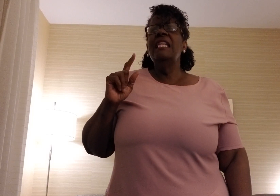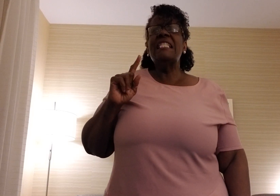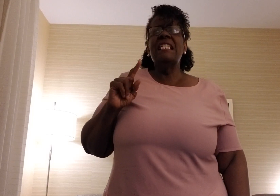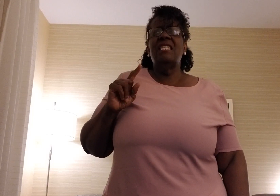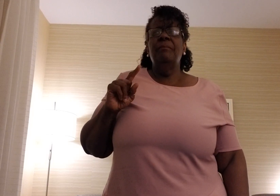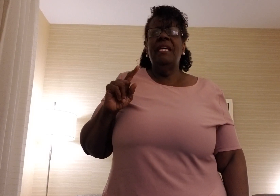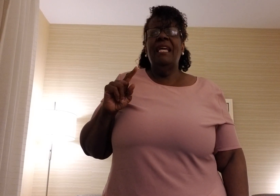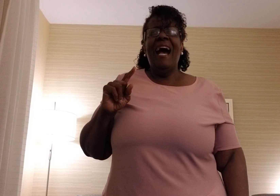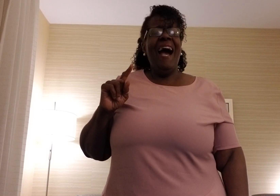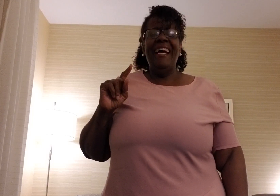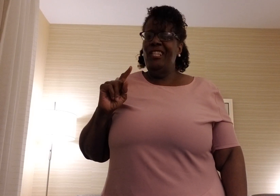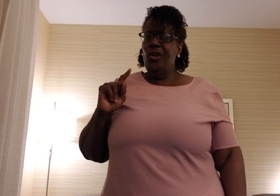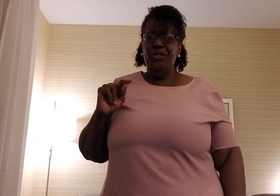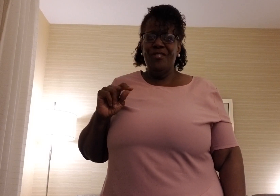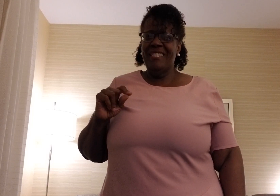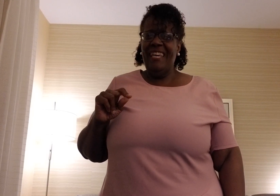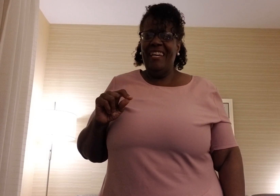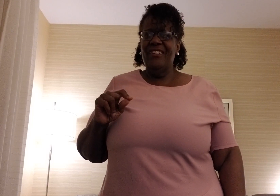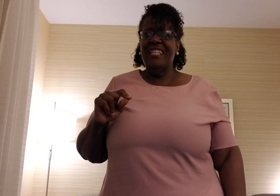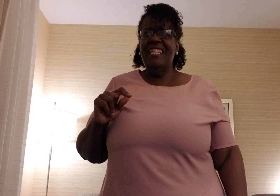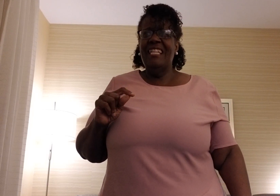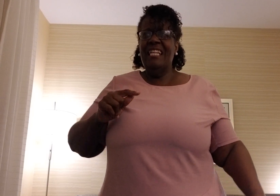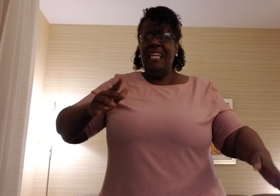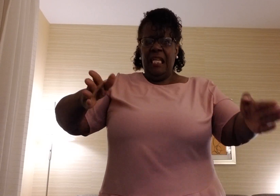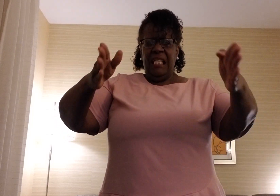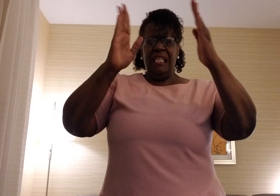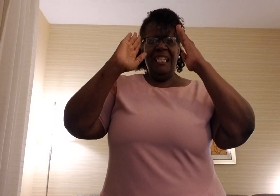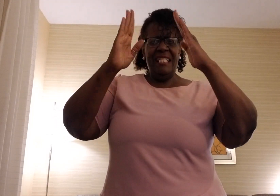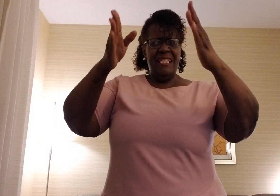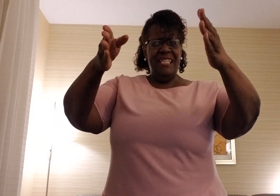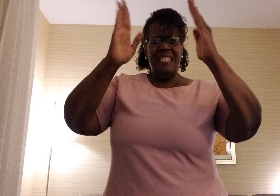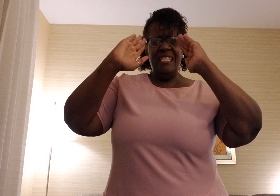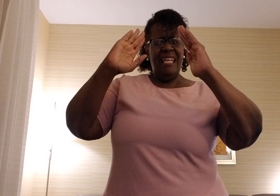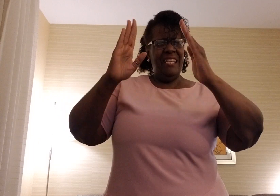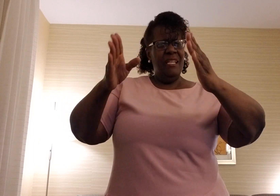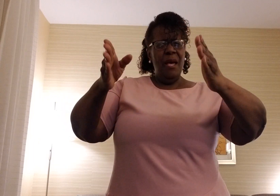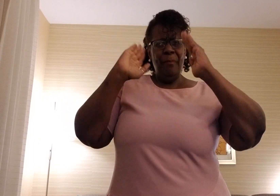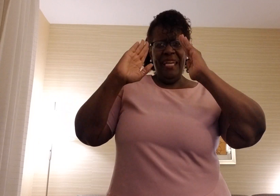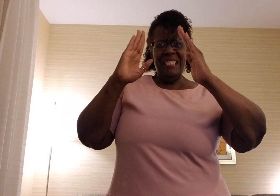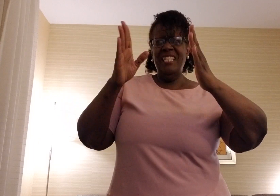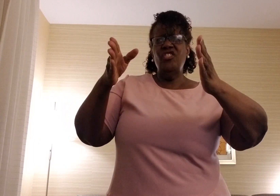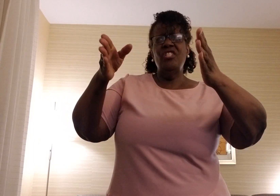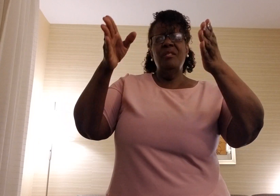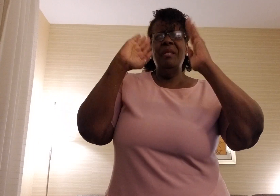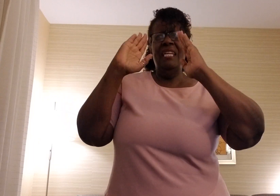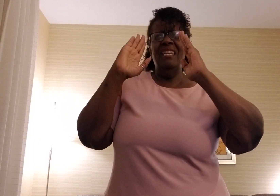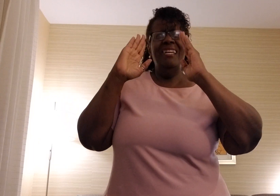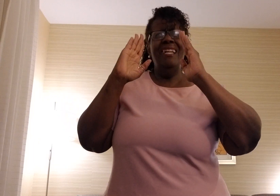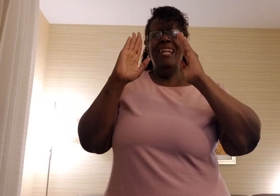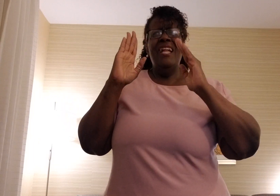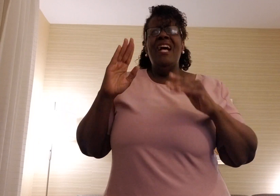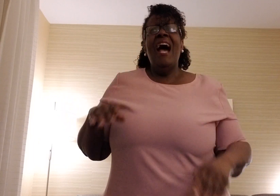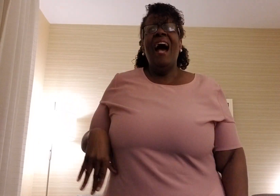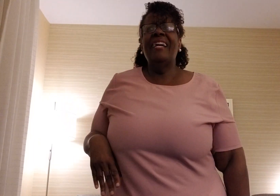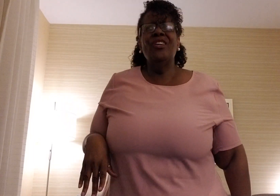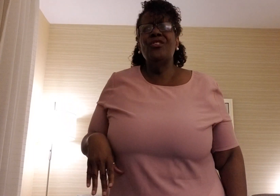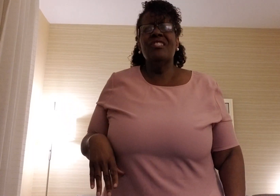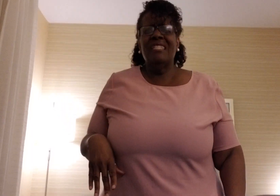Listen to me. I know you're scared. Listen, this is saying, pay attention to me. I know you're